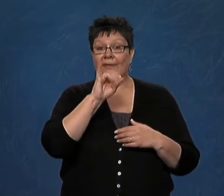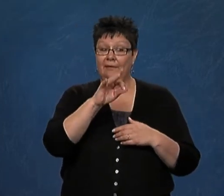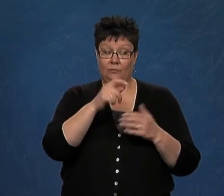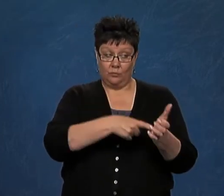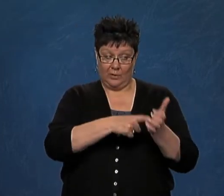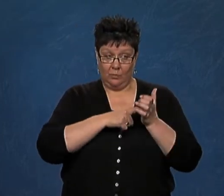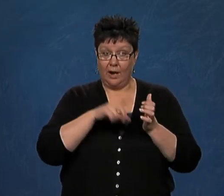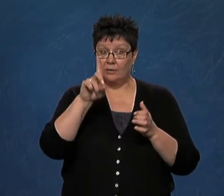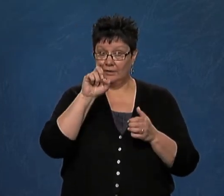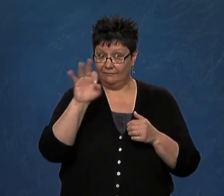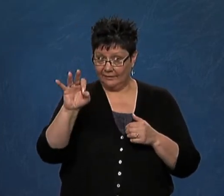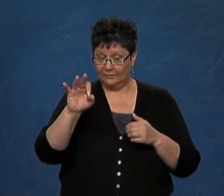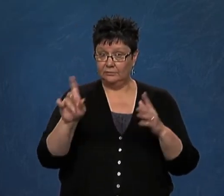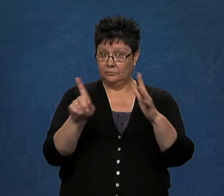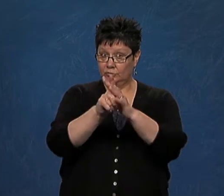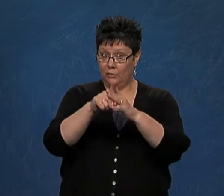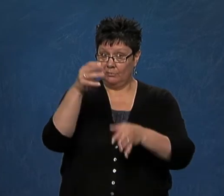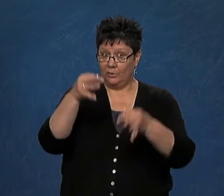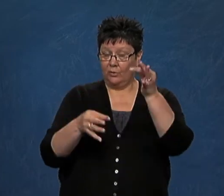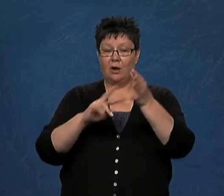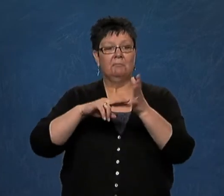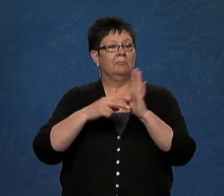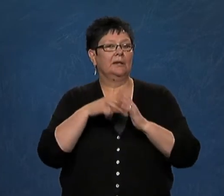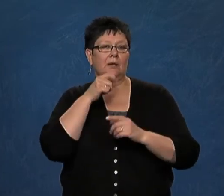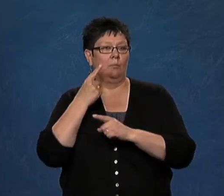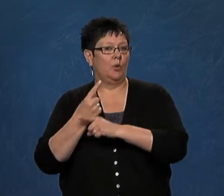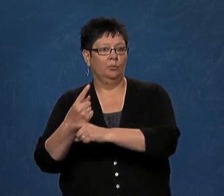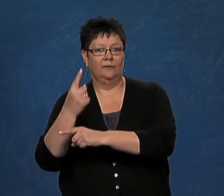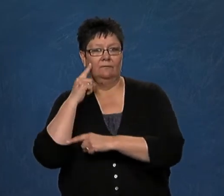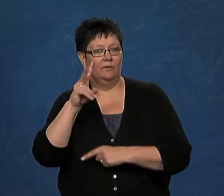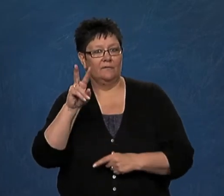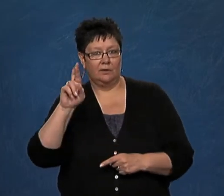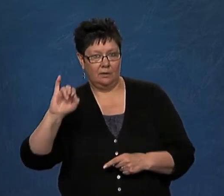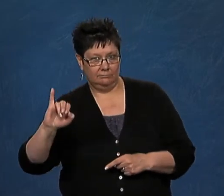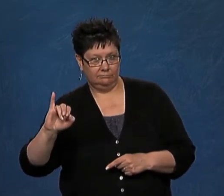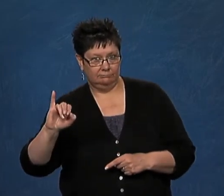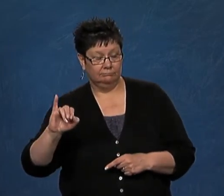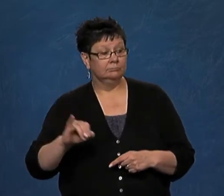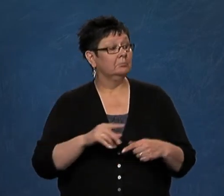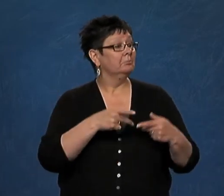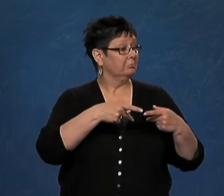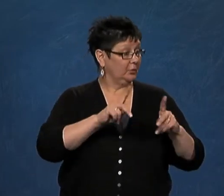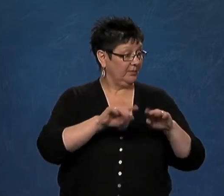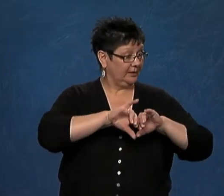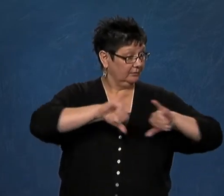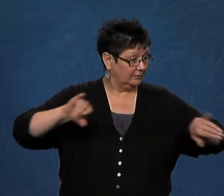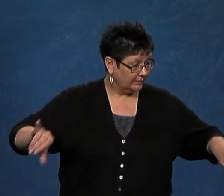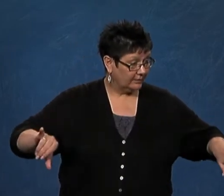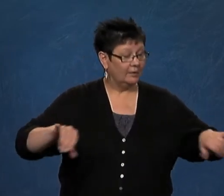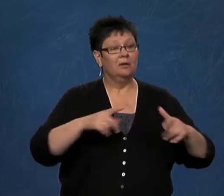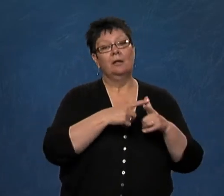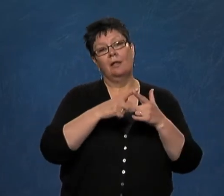efficient depending on the rules. If they require the defendant to show up, then that would not be an appropriate situation to use